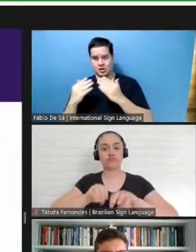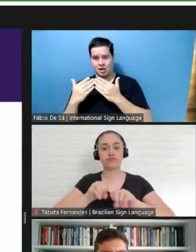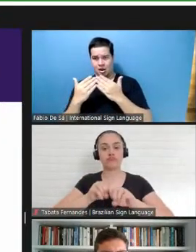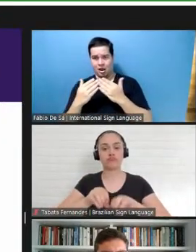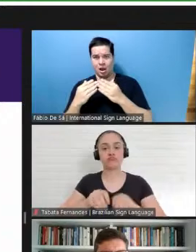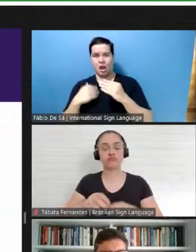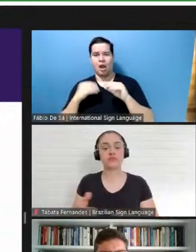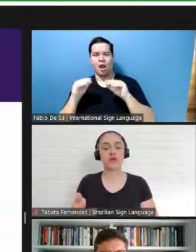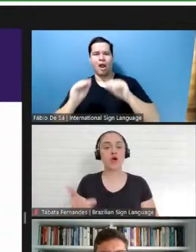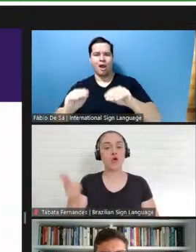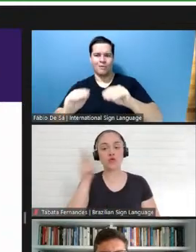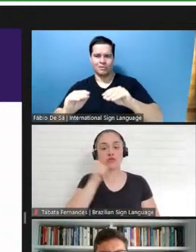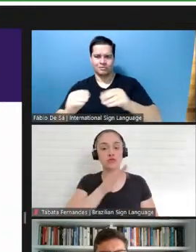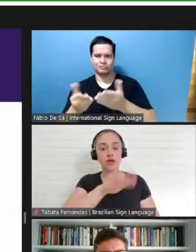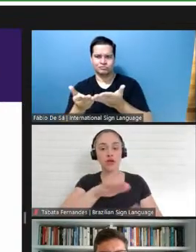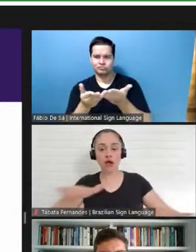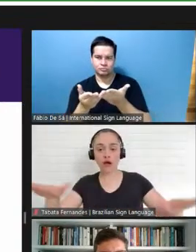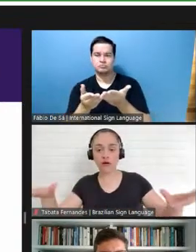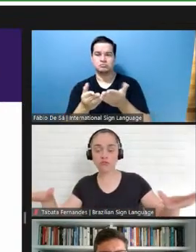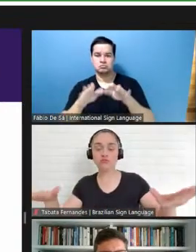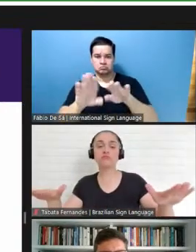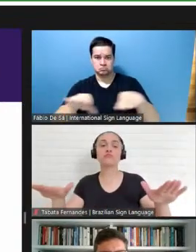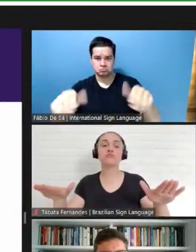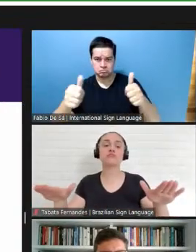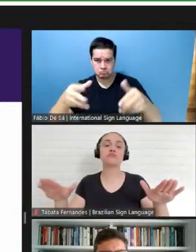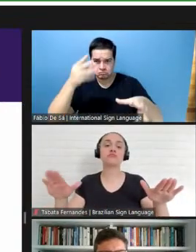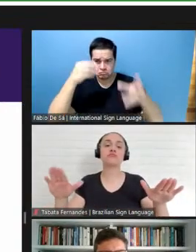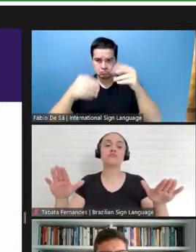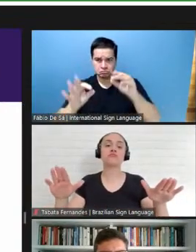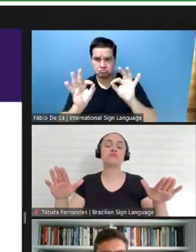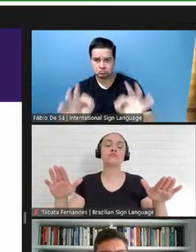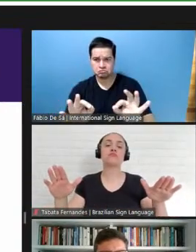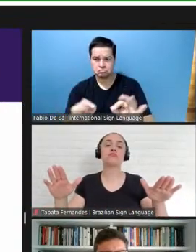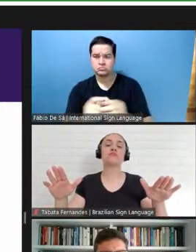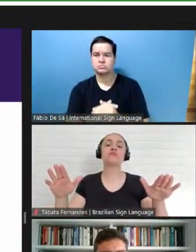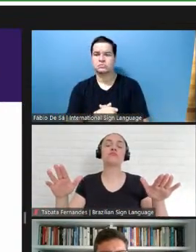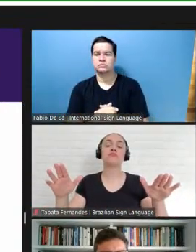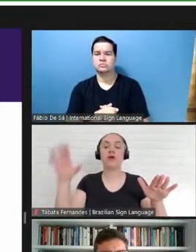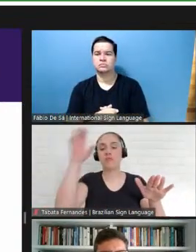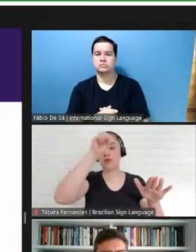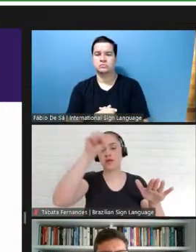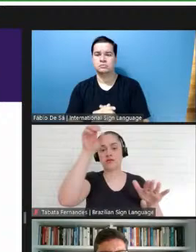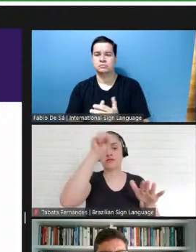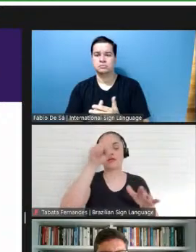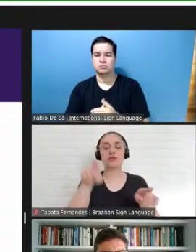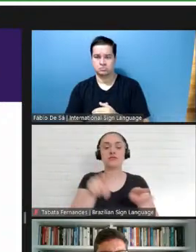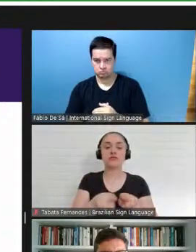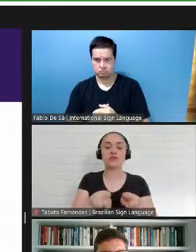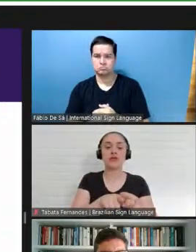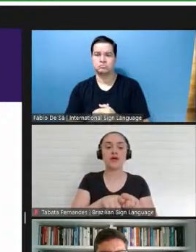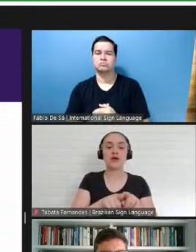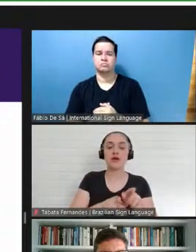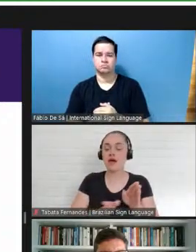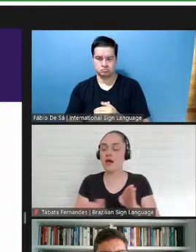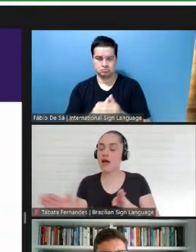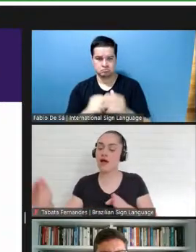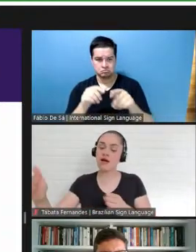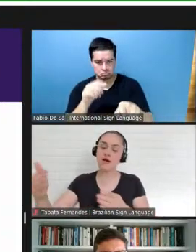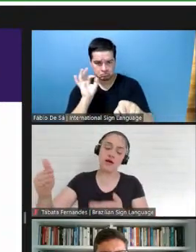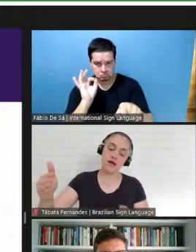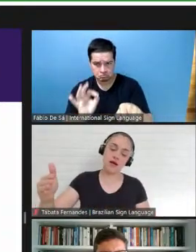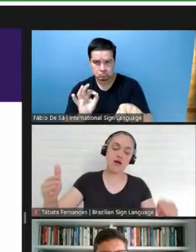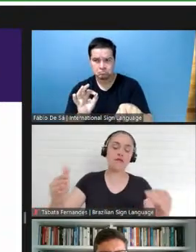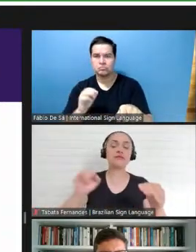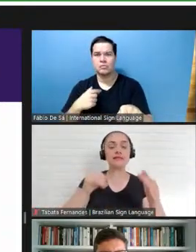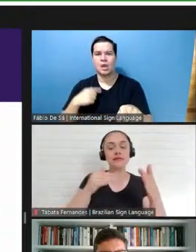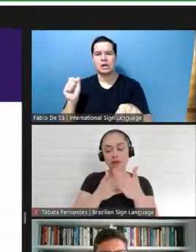that we want them to pursue. And we have illustrated different pathways around barriers that